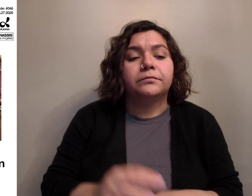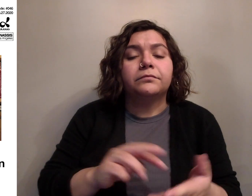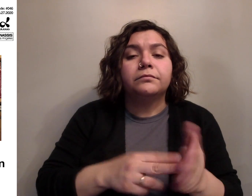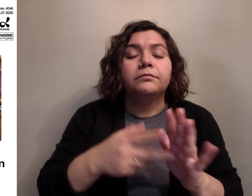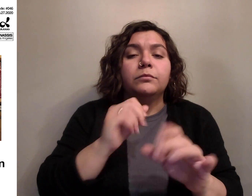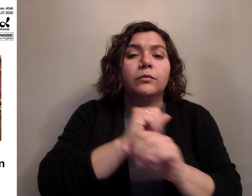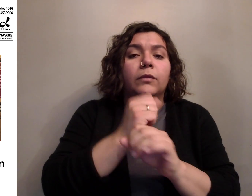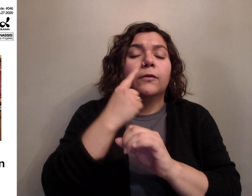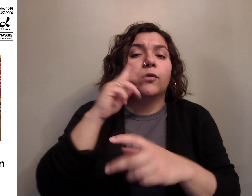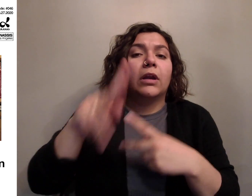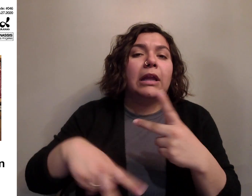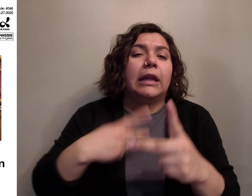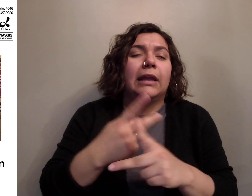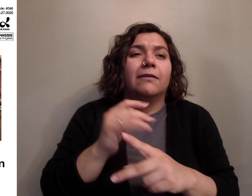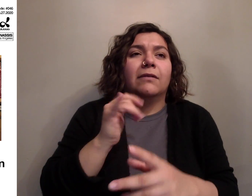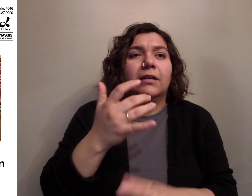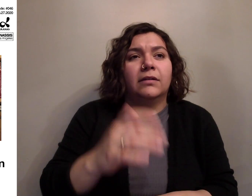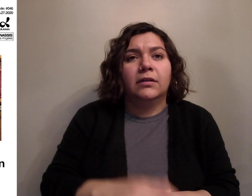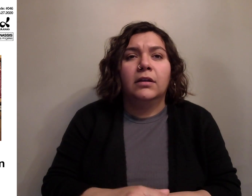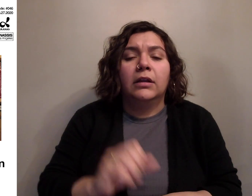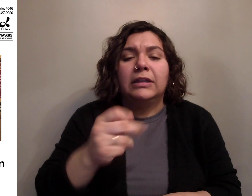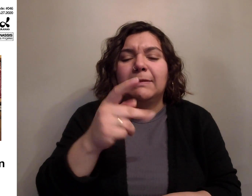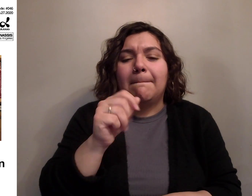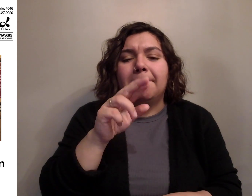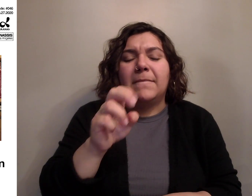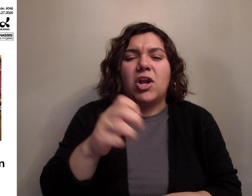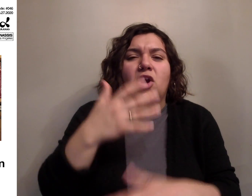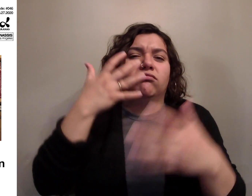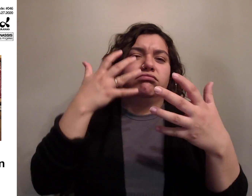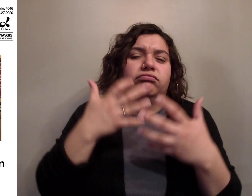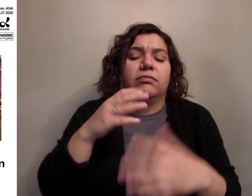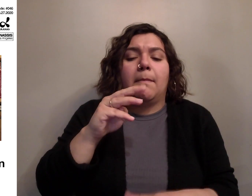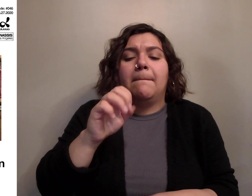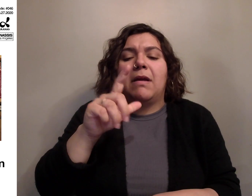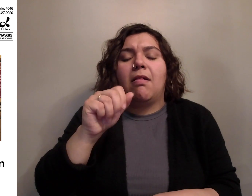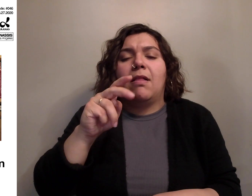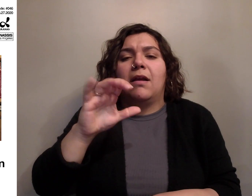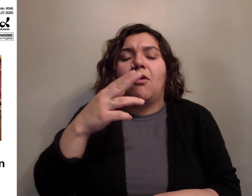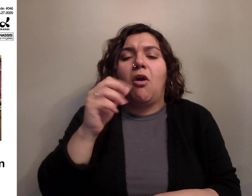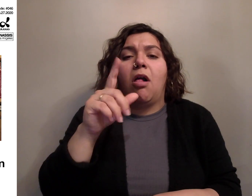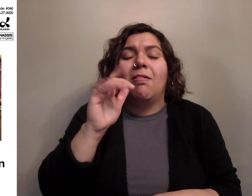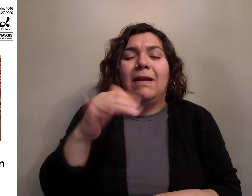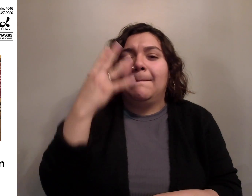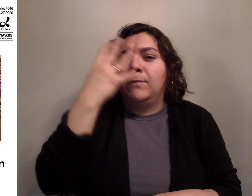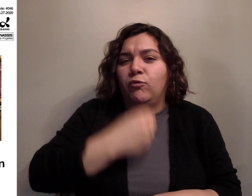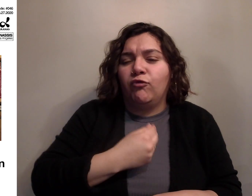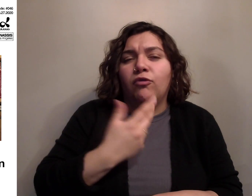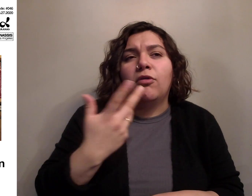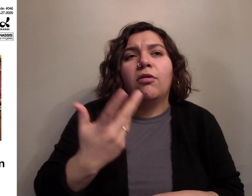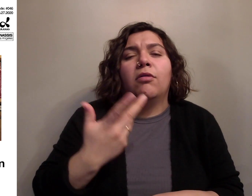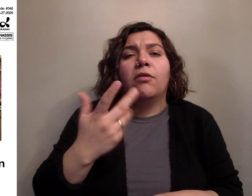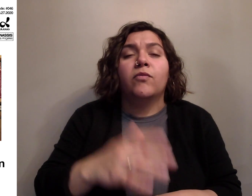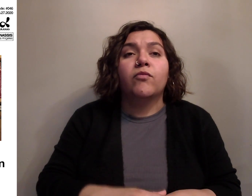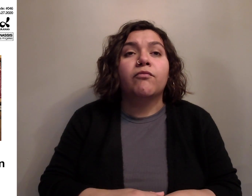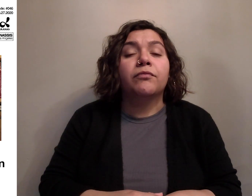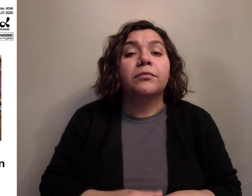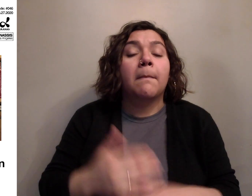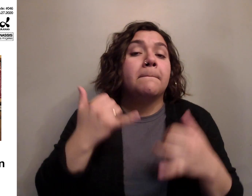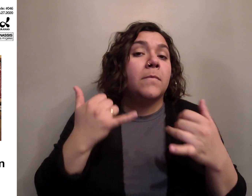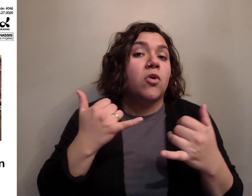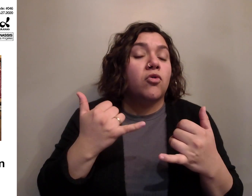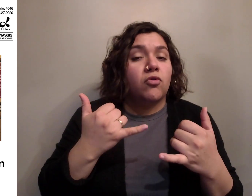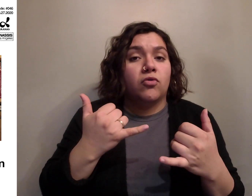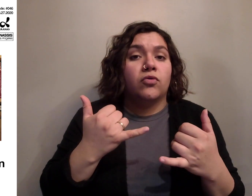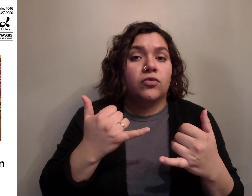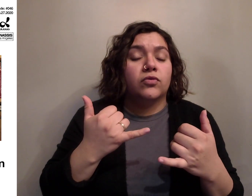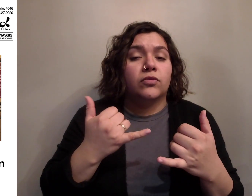a work of a kind of spare, melancholy, beautiful,